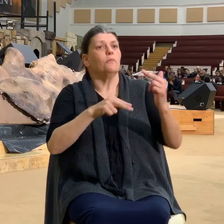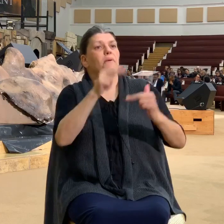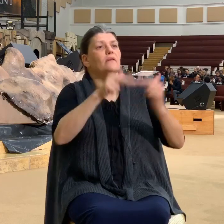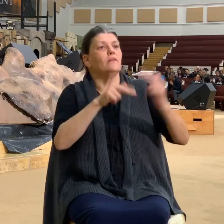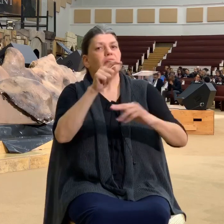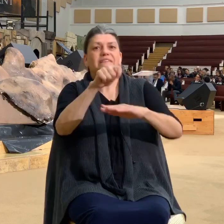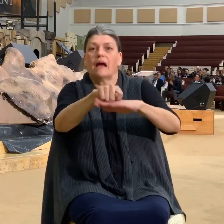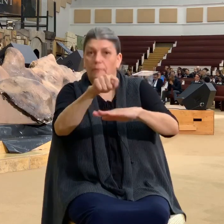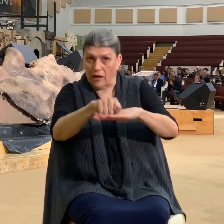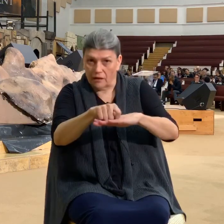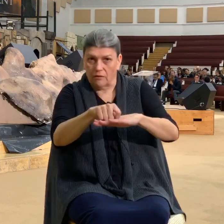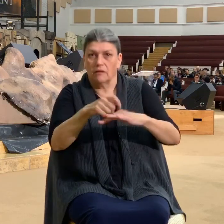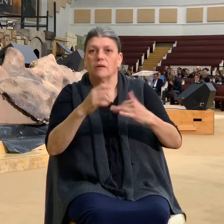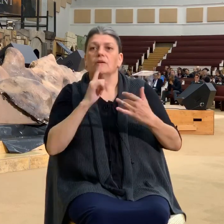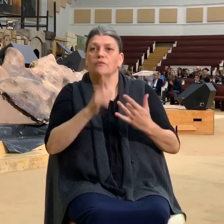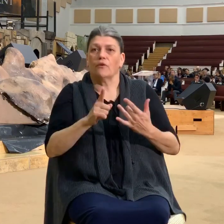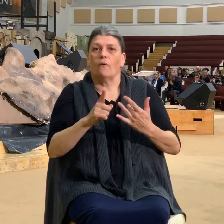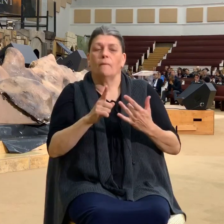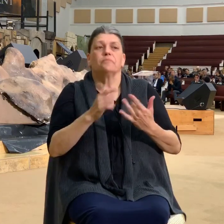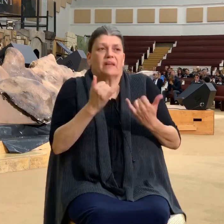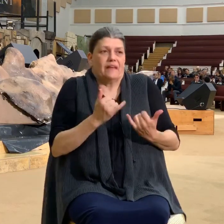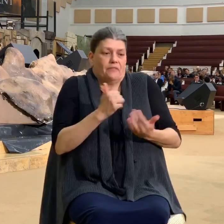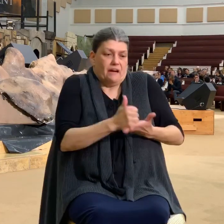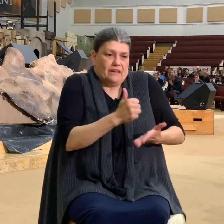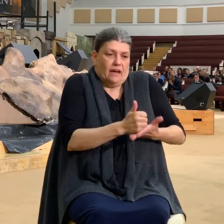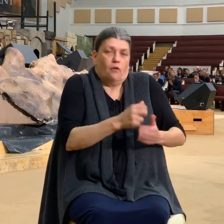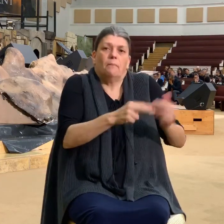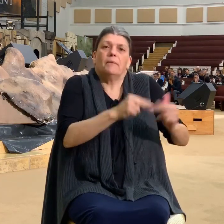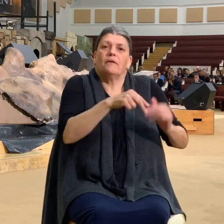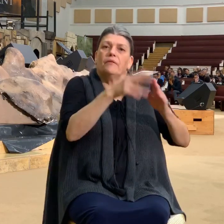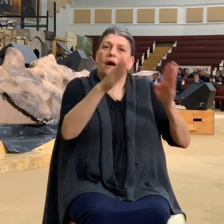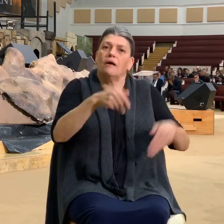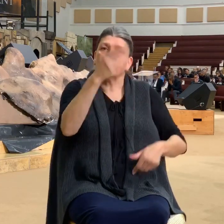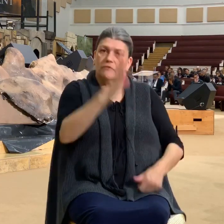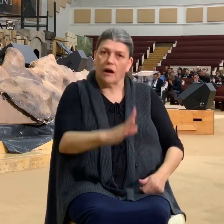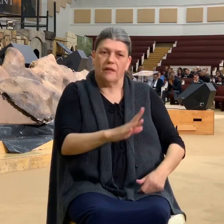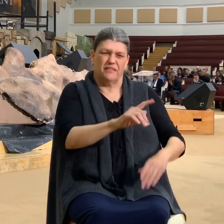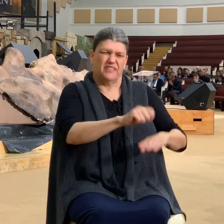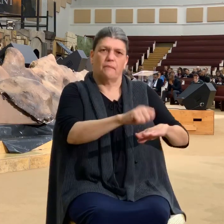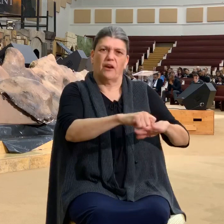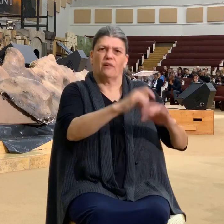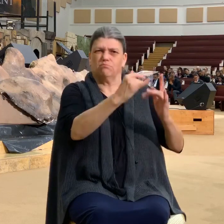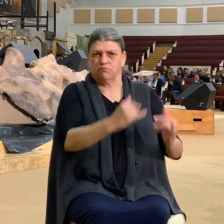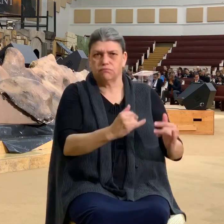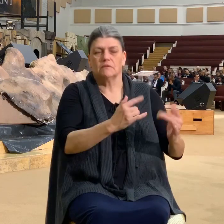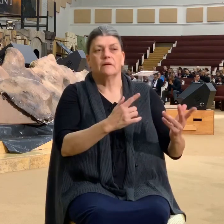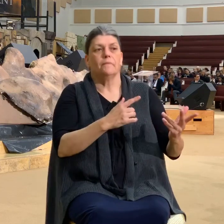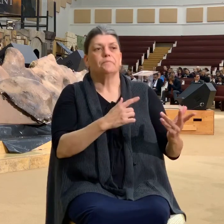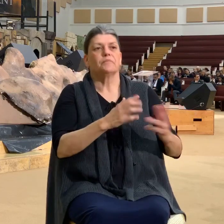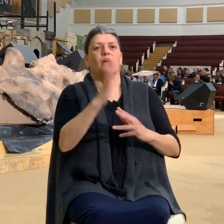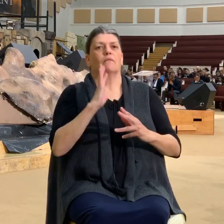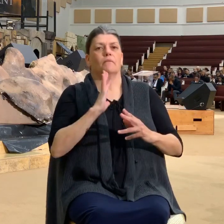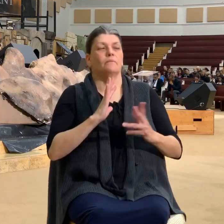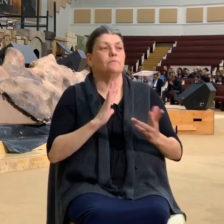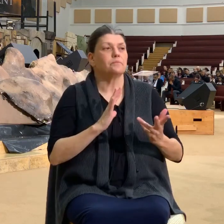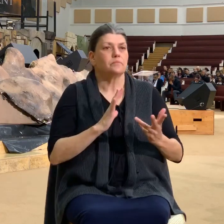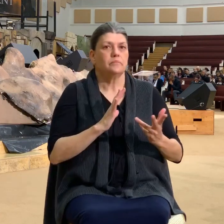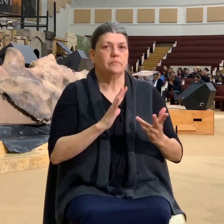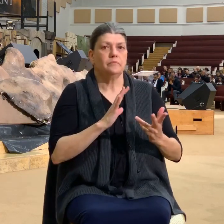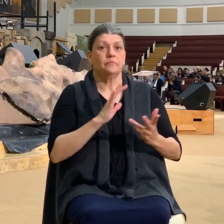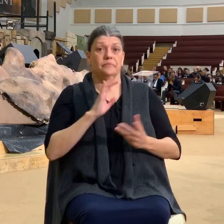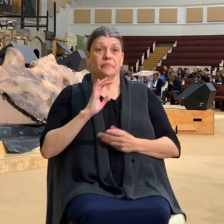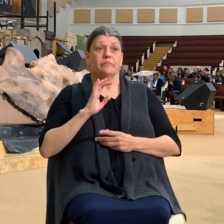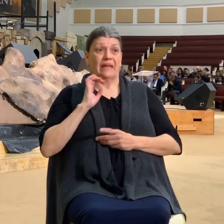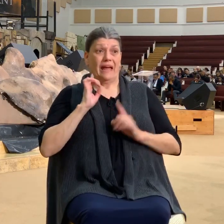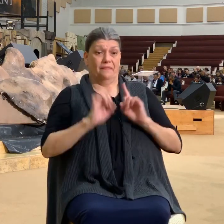God had set forth, and now they're going to help build the house of God, the tabernacle of God. And look at 21. And they came, everyone whose